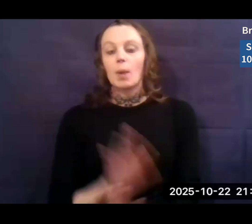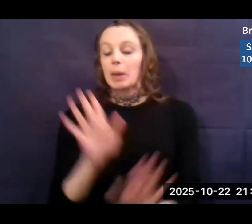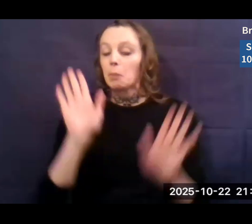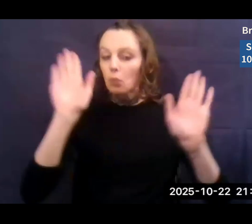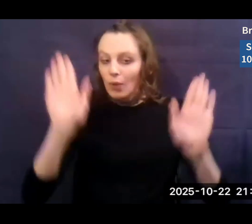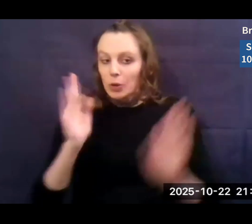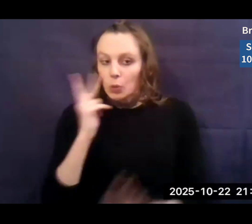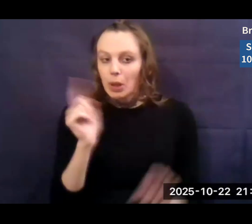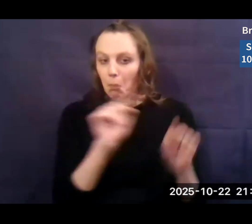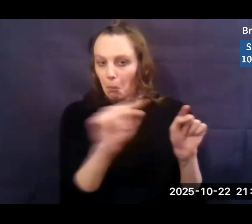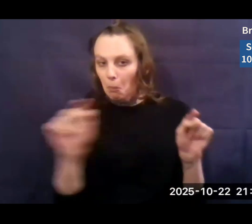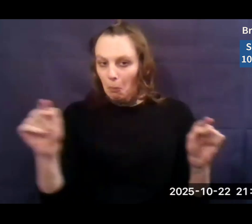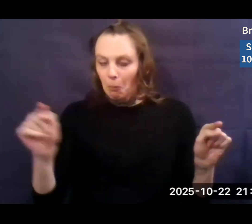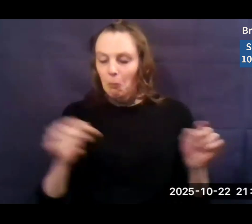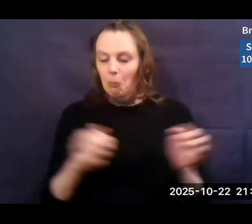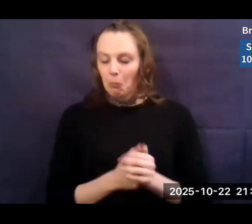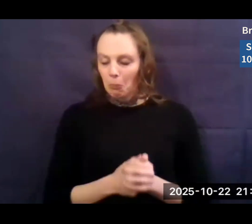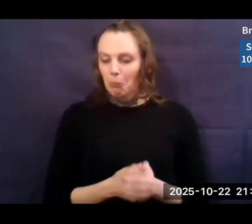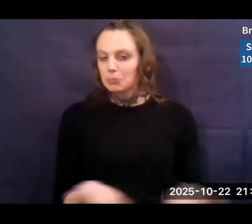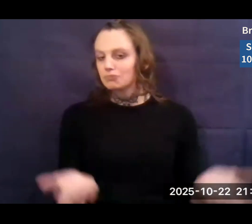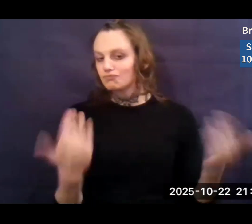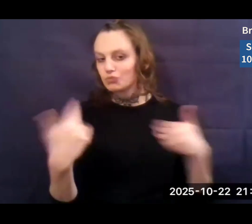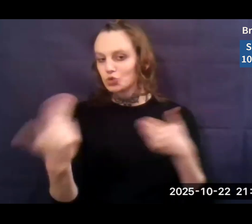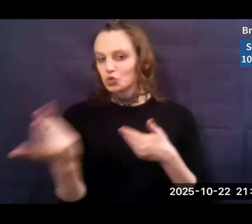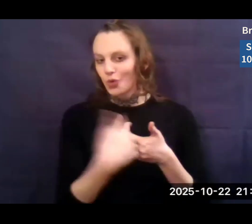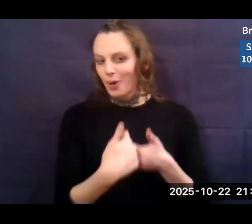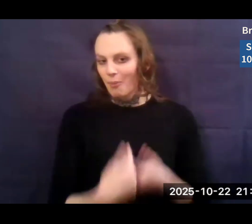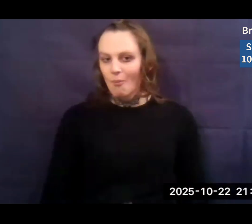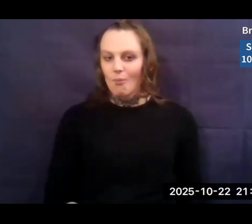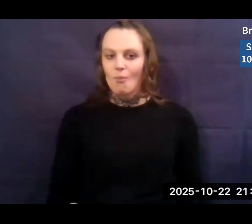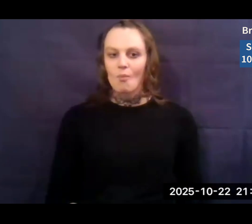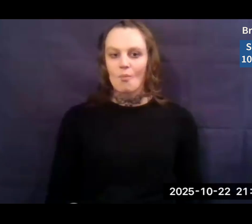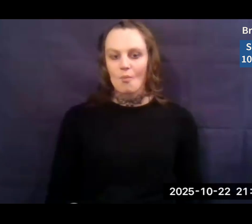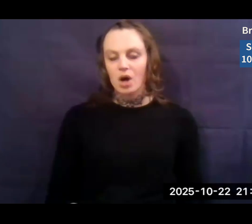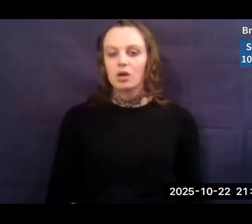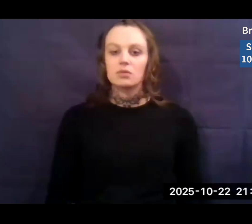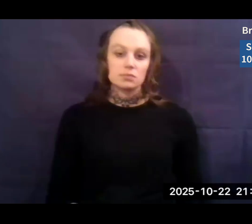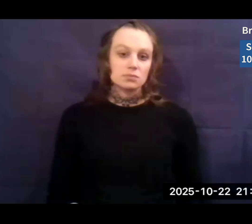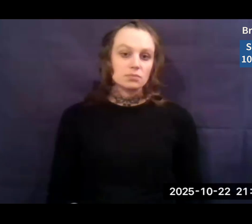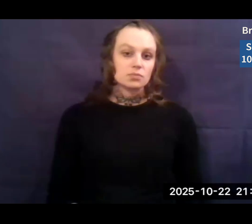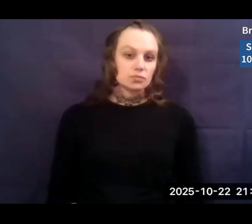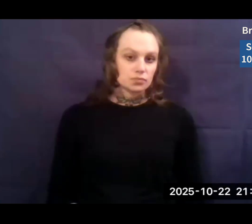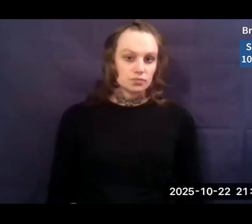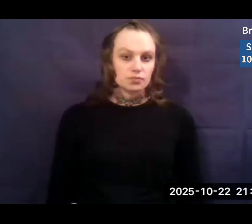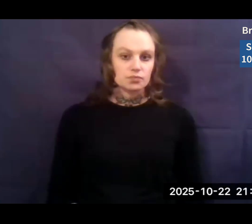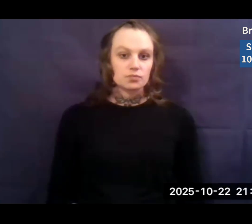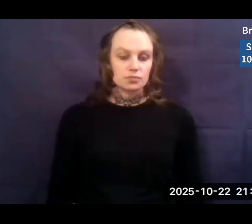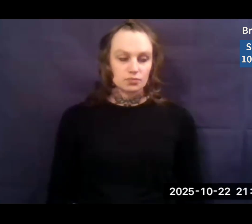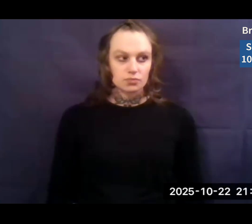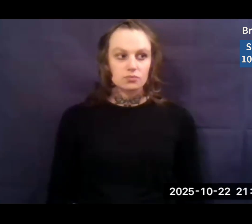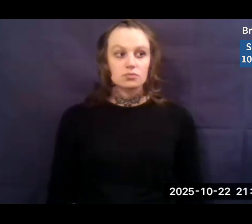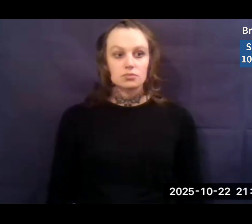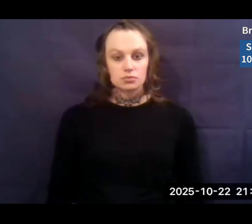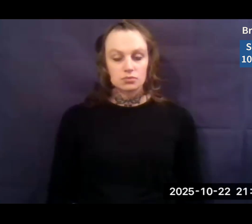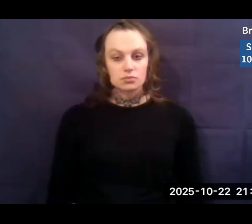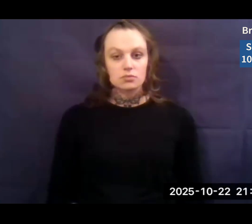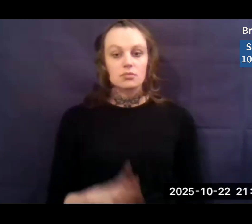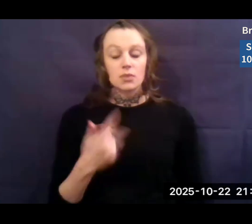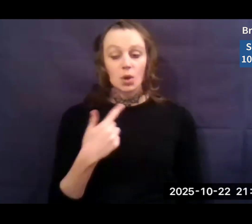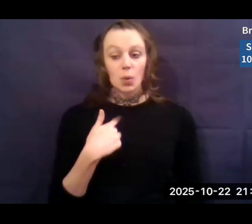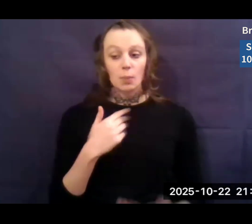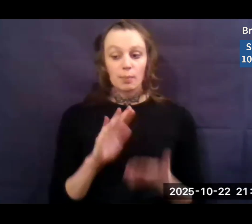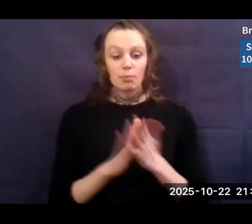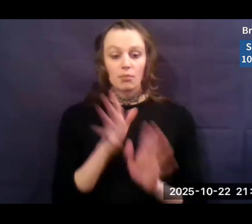you guys here. Um, we The way that I got